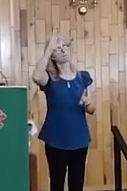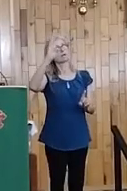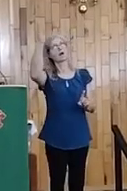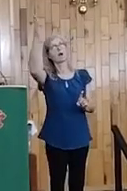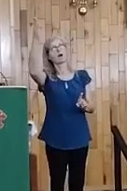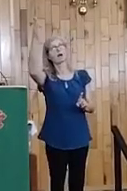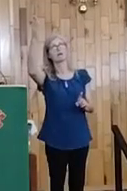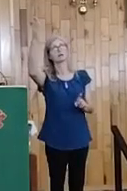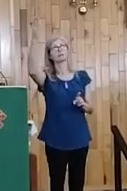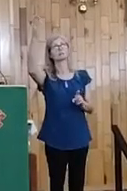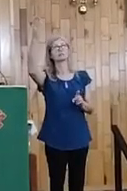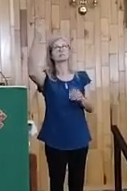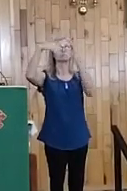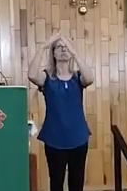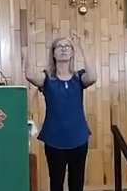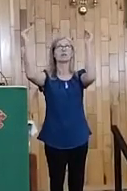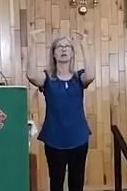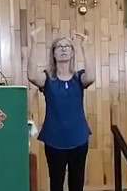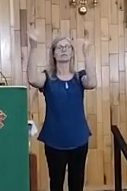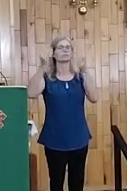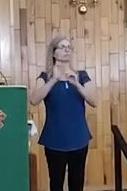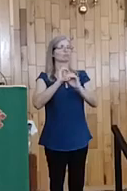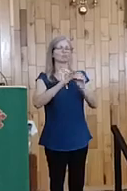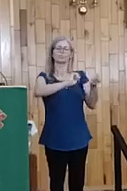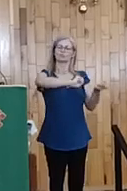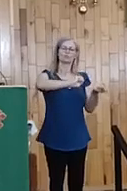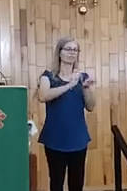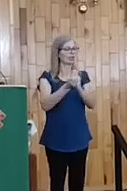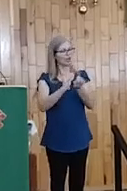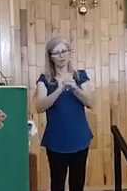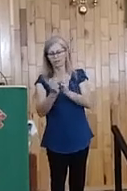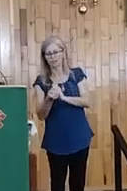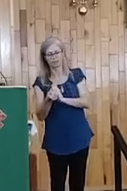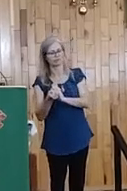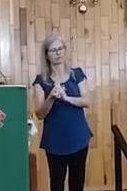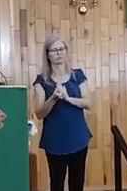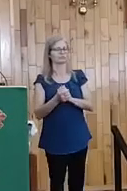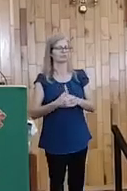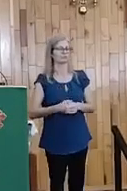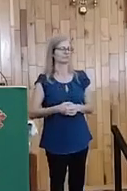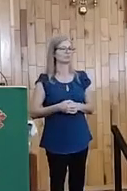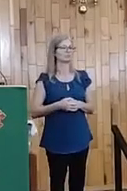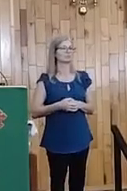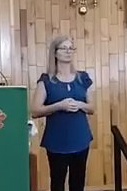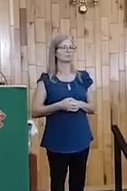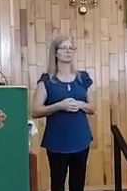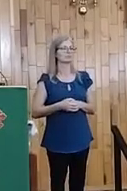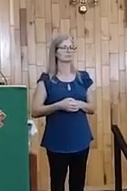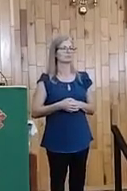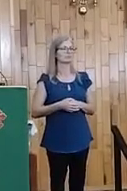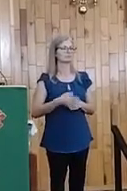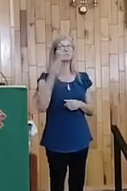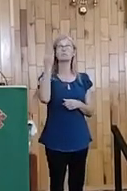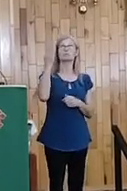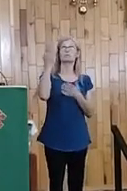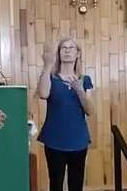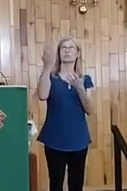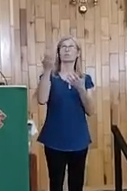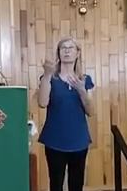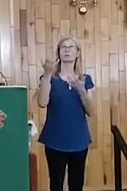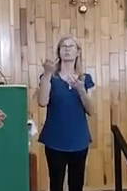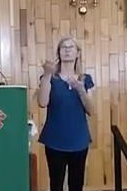lights, with whom there is no alteration or shadow caused by change. He willed to give us